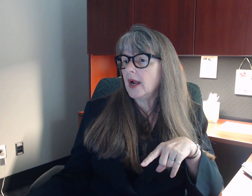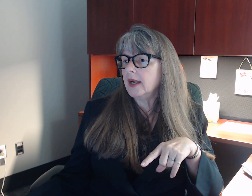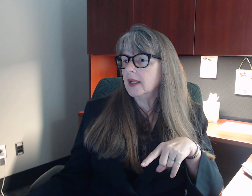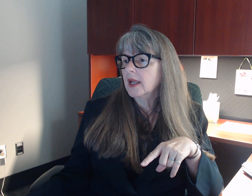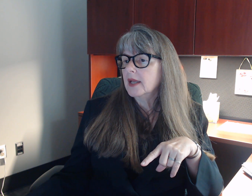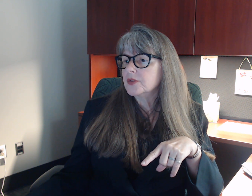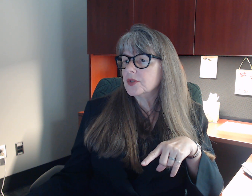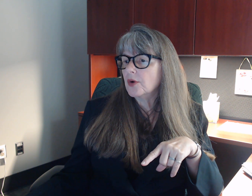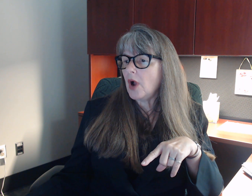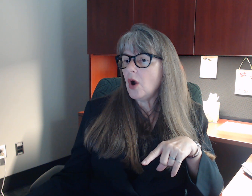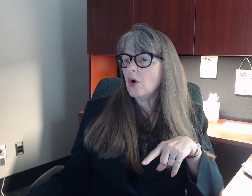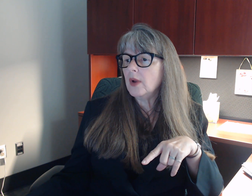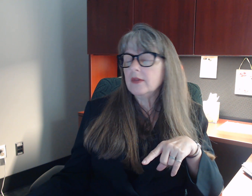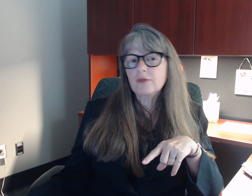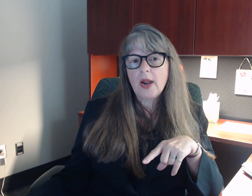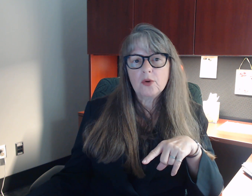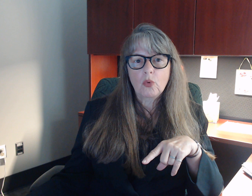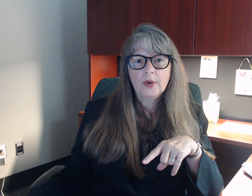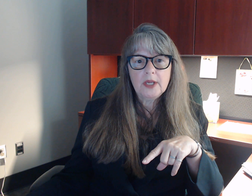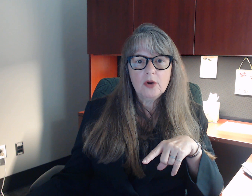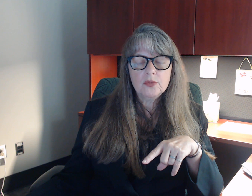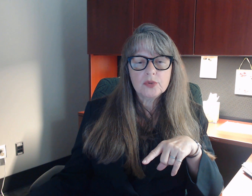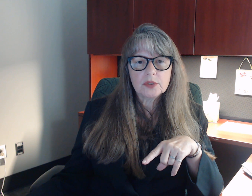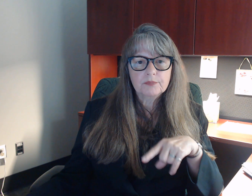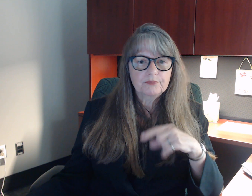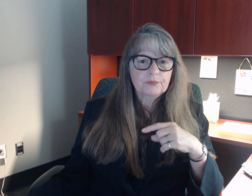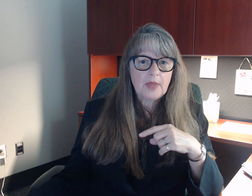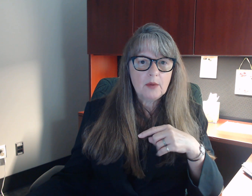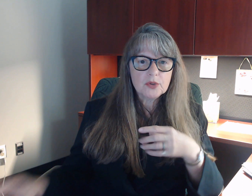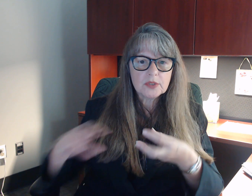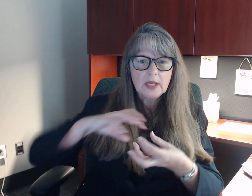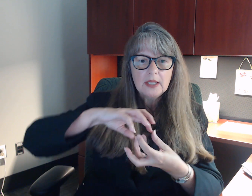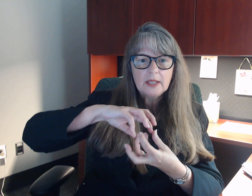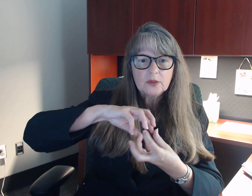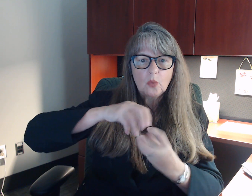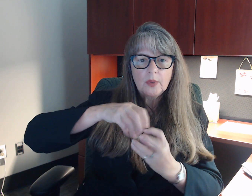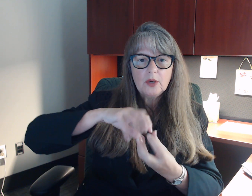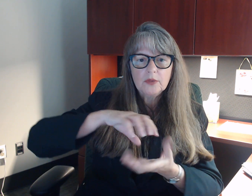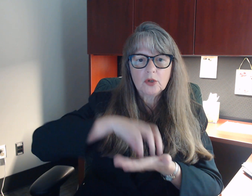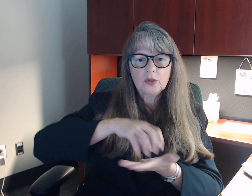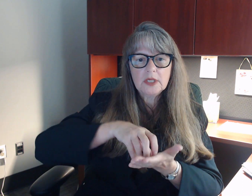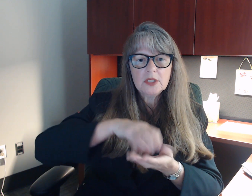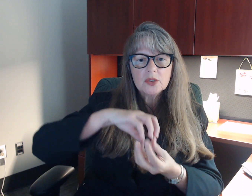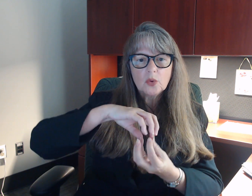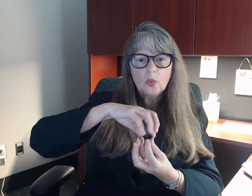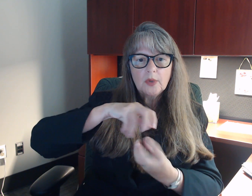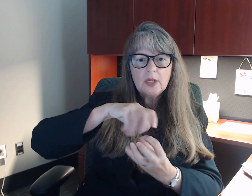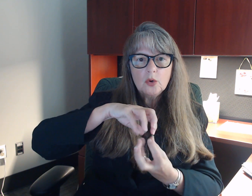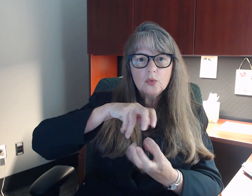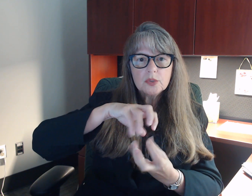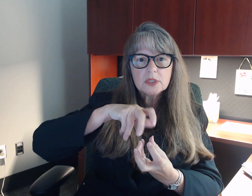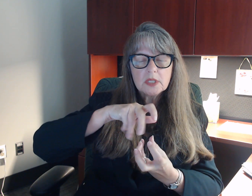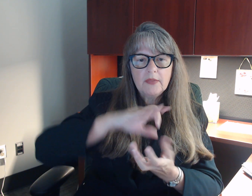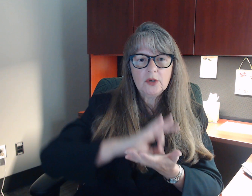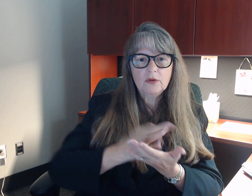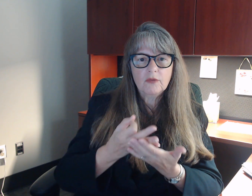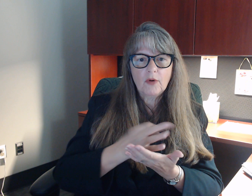fried. So, and the fried Oreos. How would you say, like the cookies, the Oreos, and then you fry